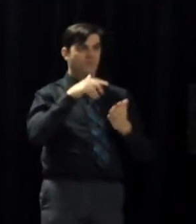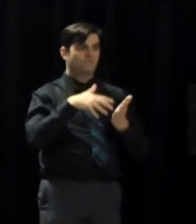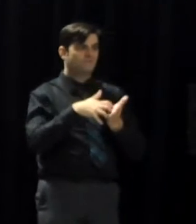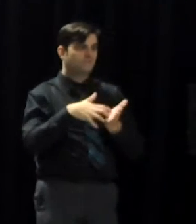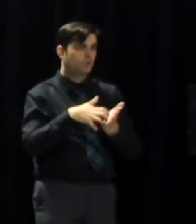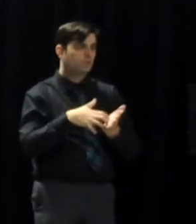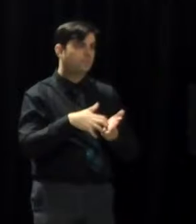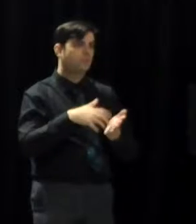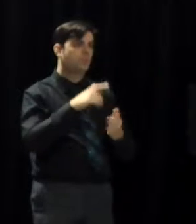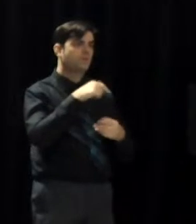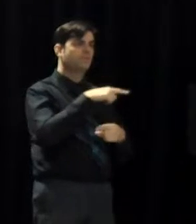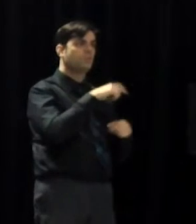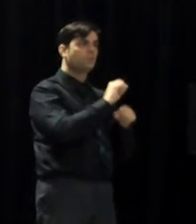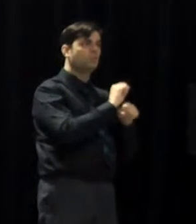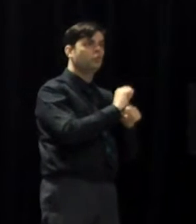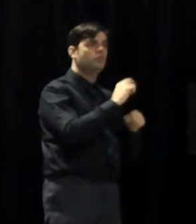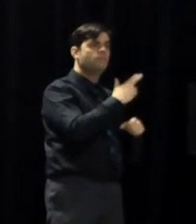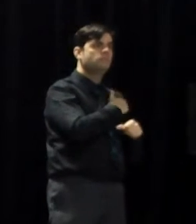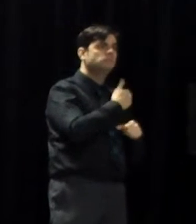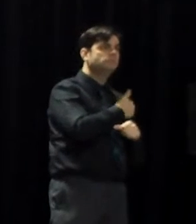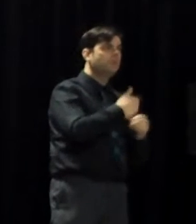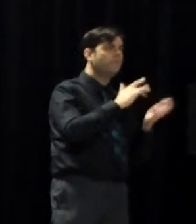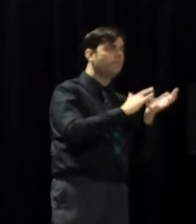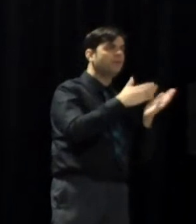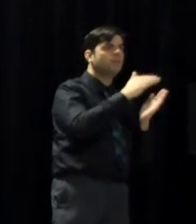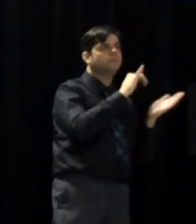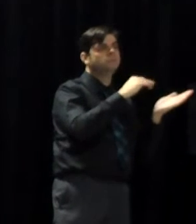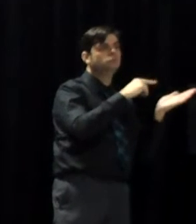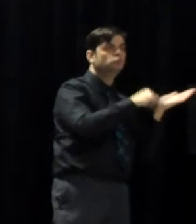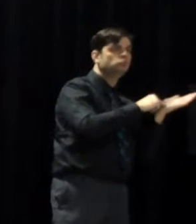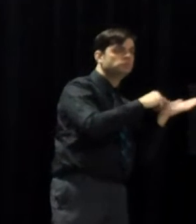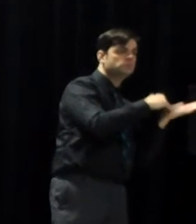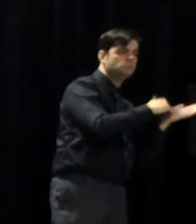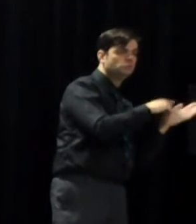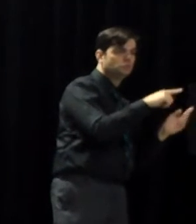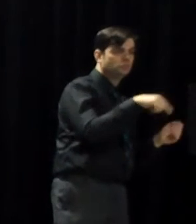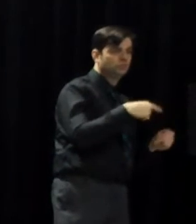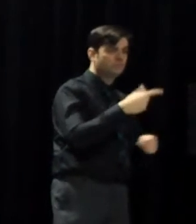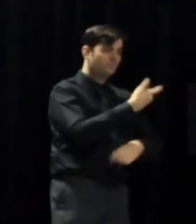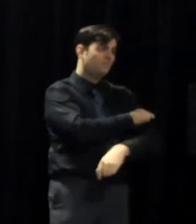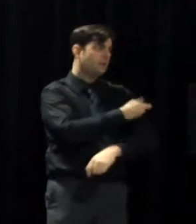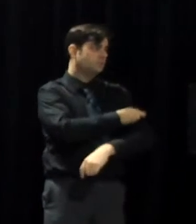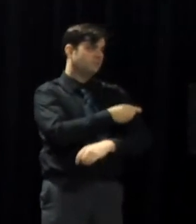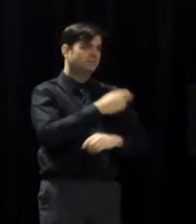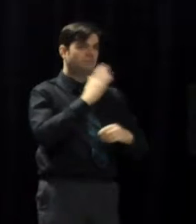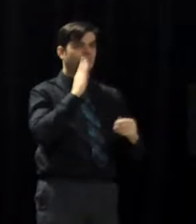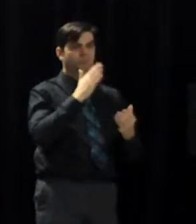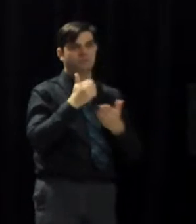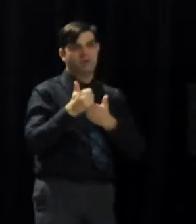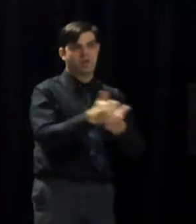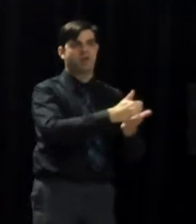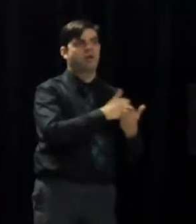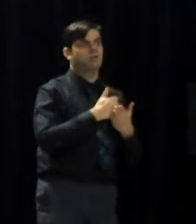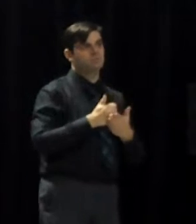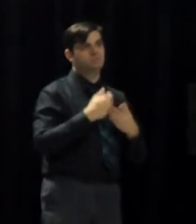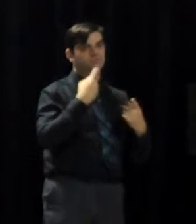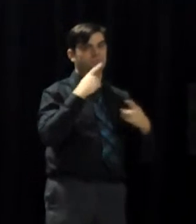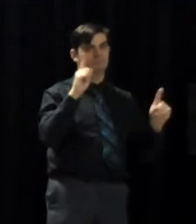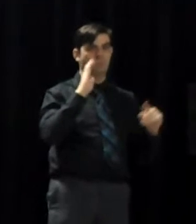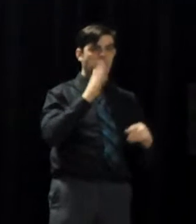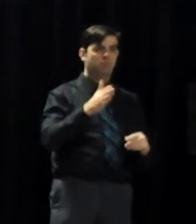vaccine in a week. It sounds like you described two paths there, that the federal government is working with